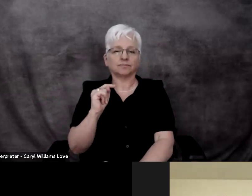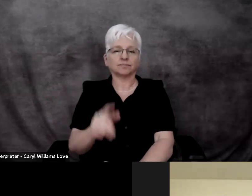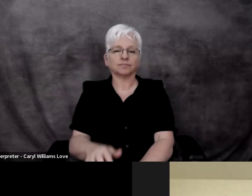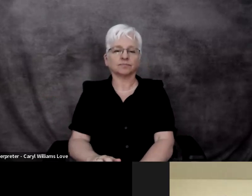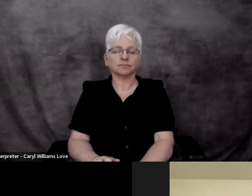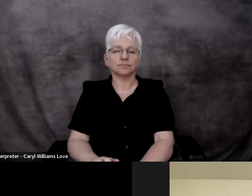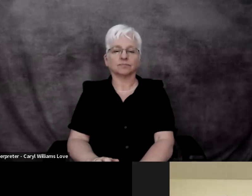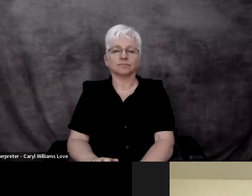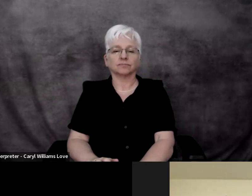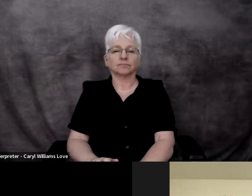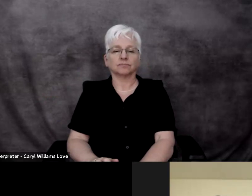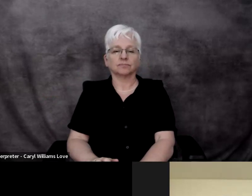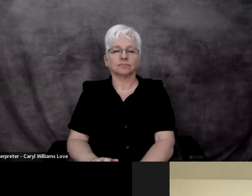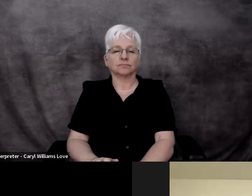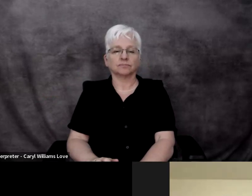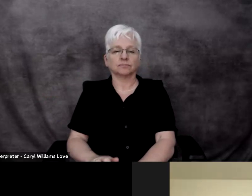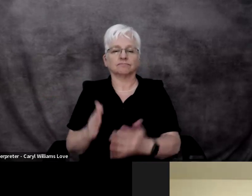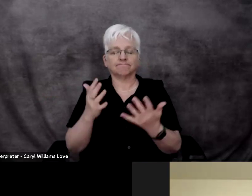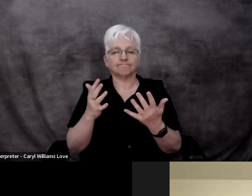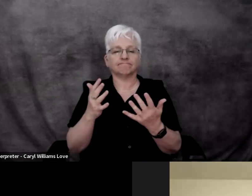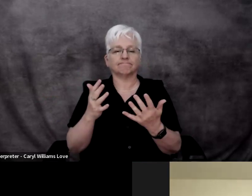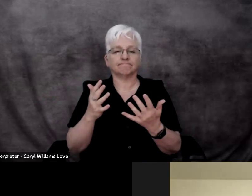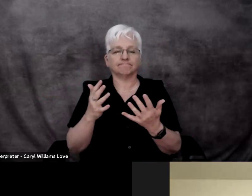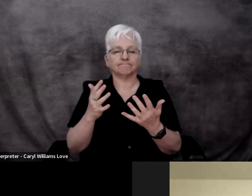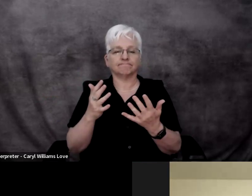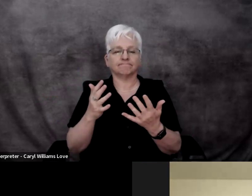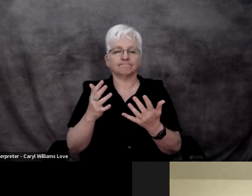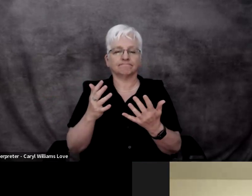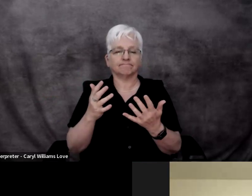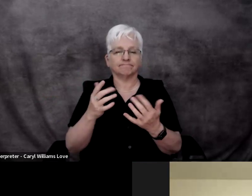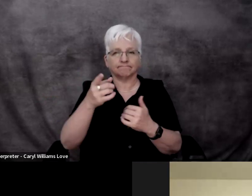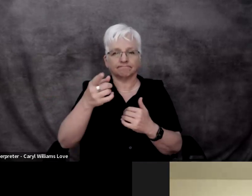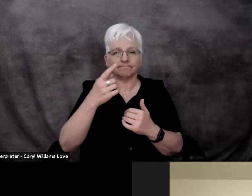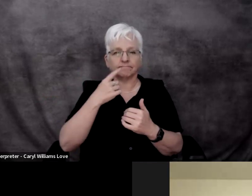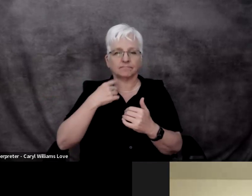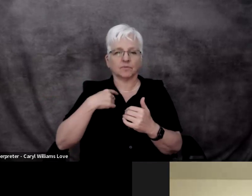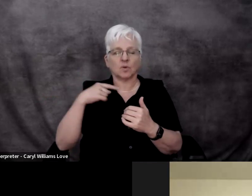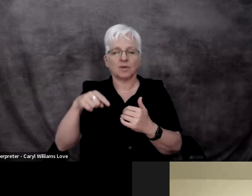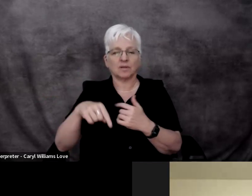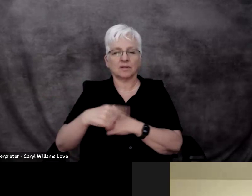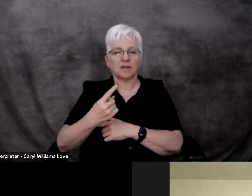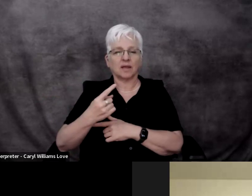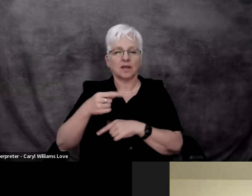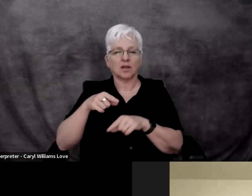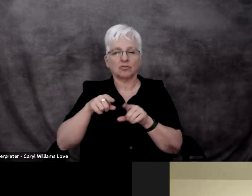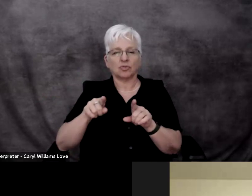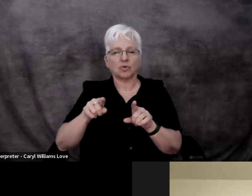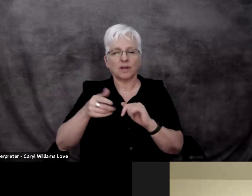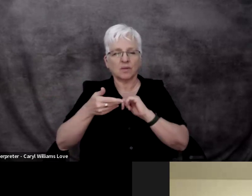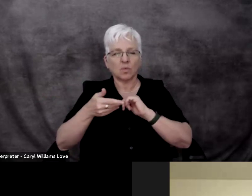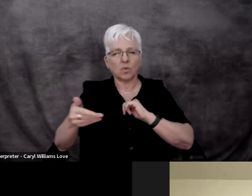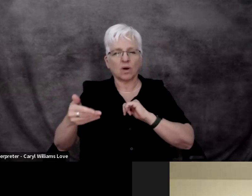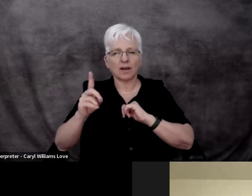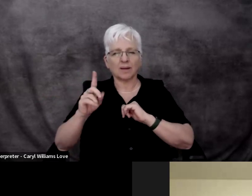of key topics of advocacy, and I've actually learned a lot from Dave with regards to that, but at a bare minimum, there's